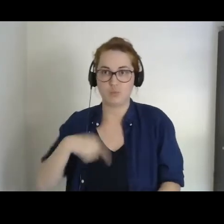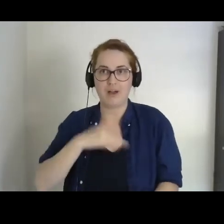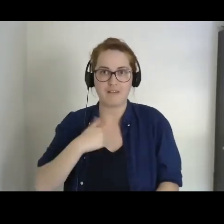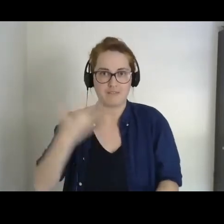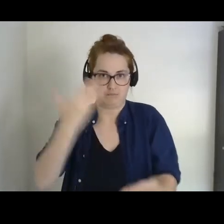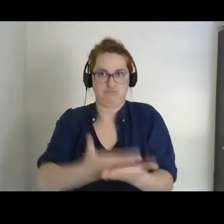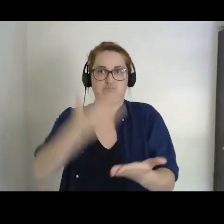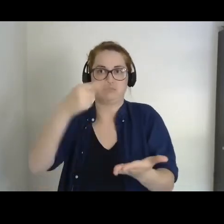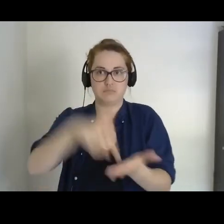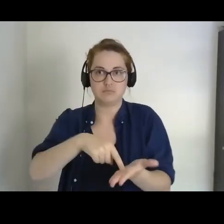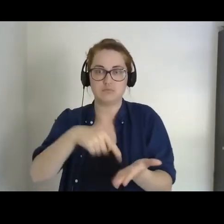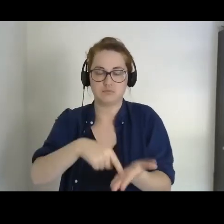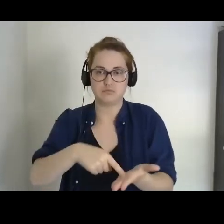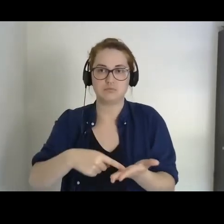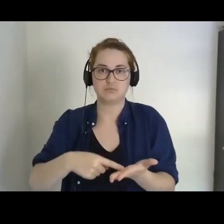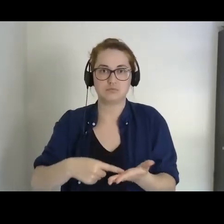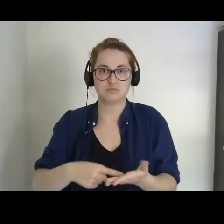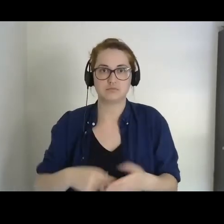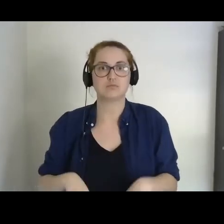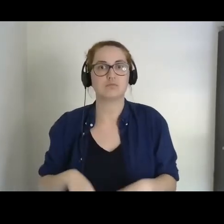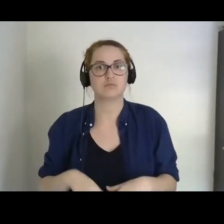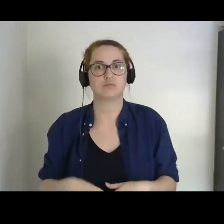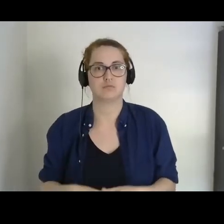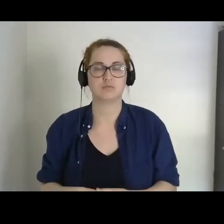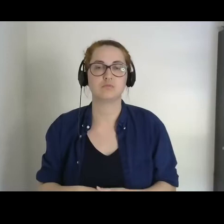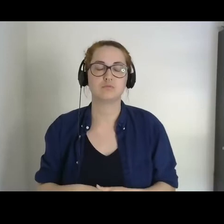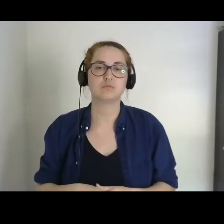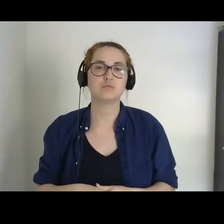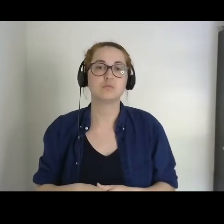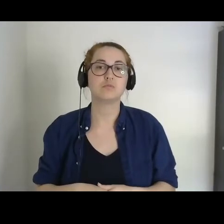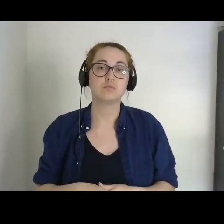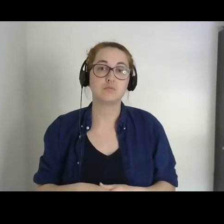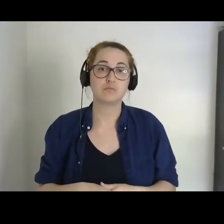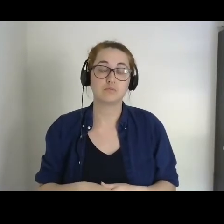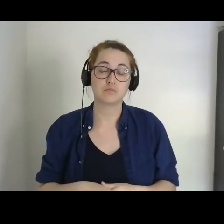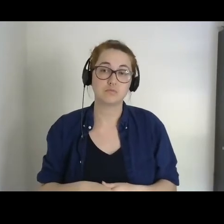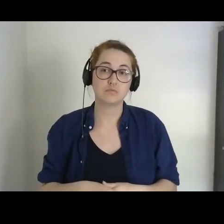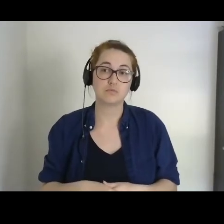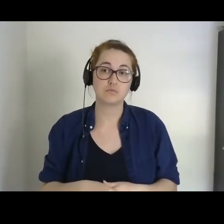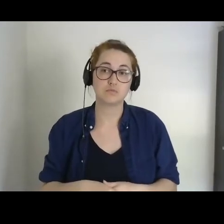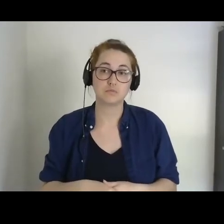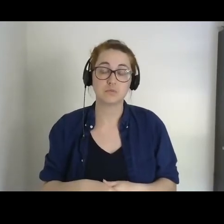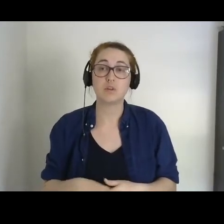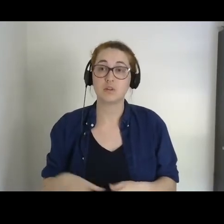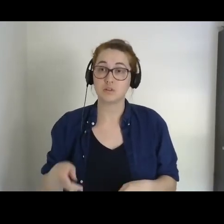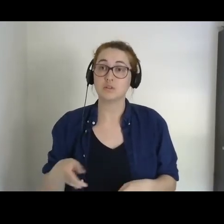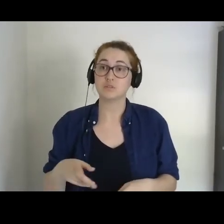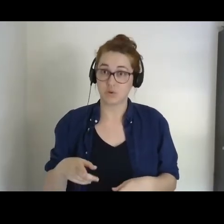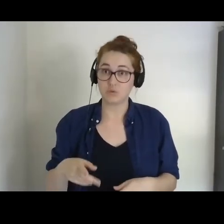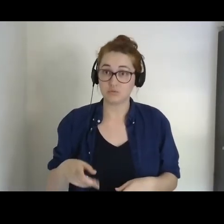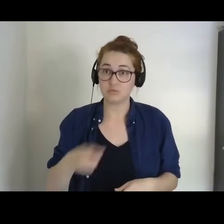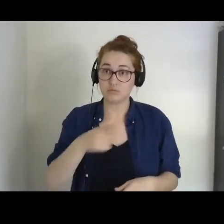bodies, including the human rights tribunals and commissions, and those who work in the area of human